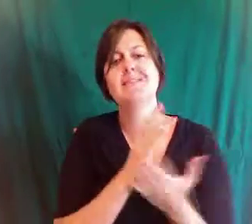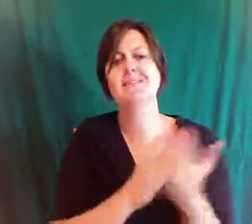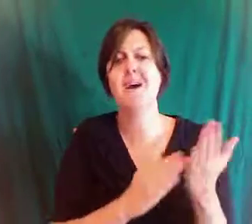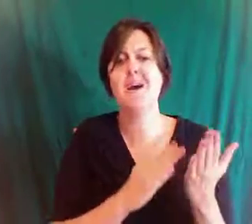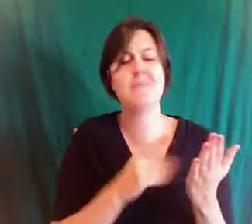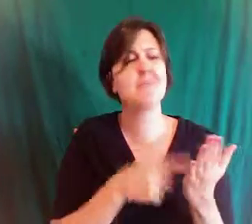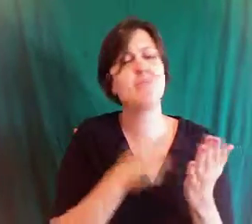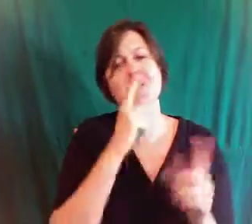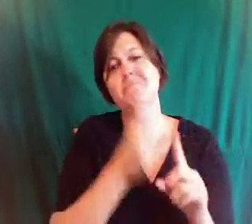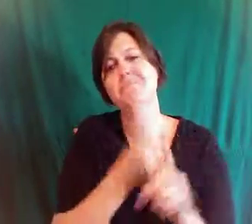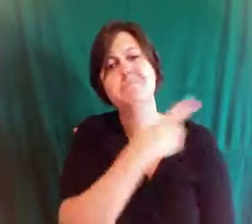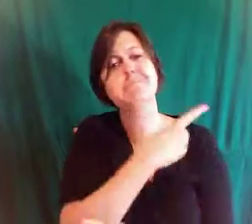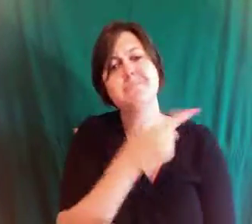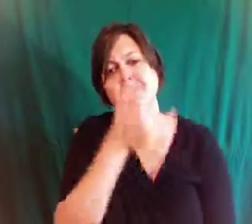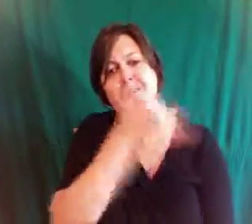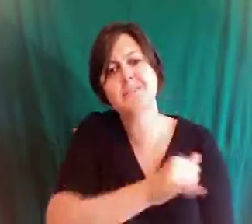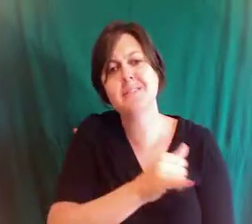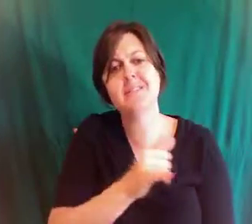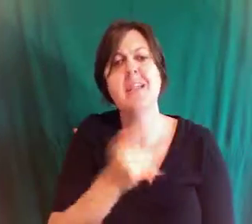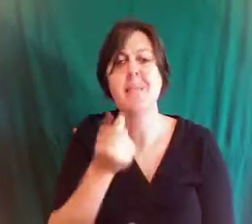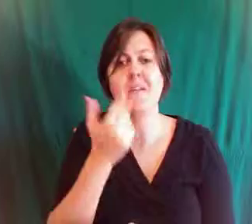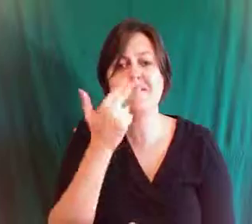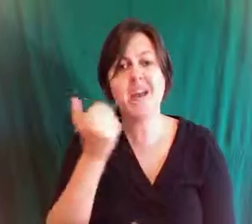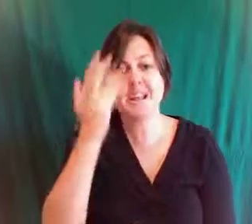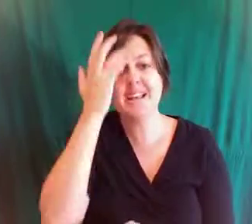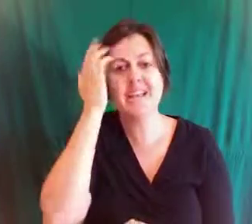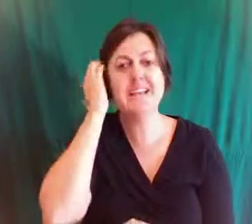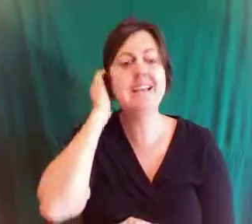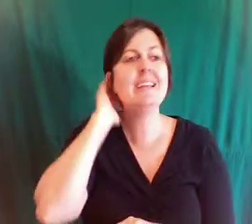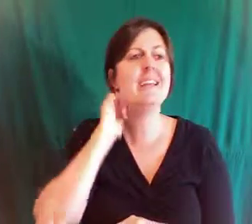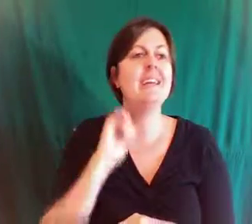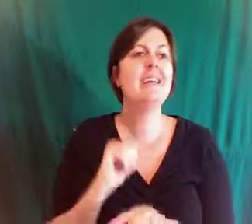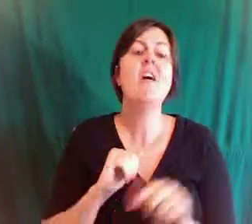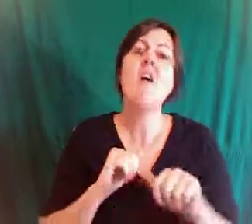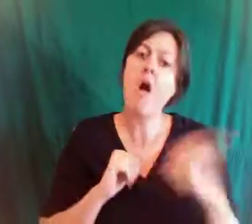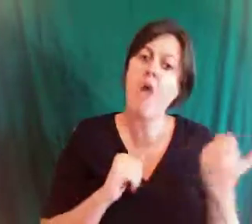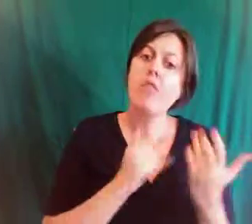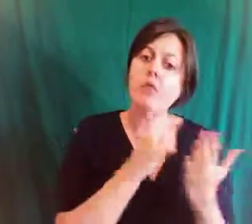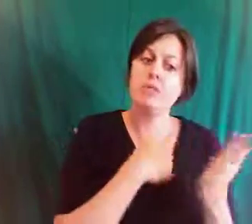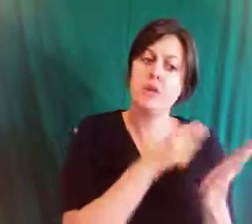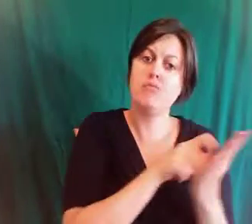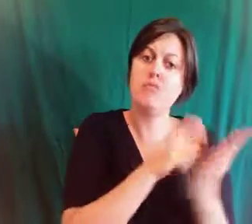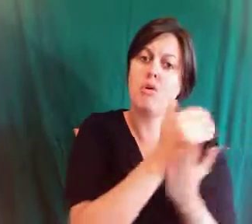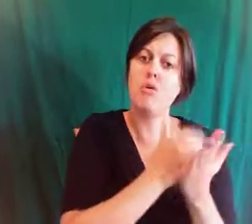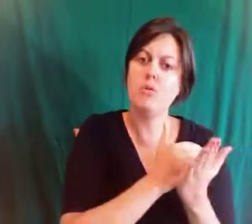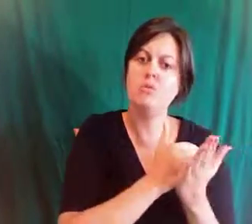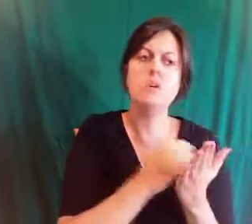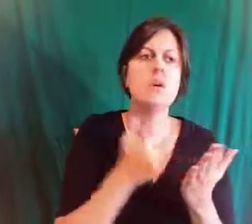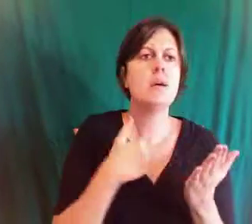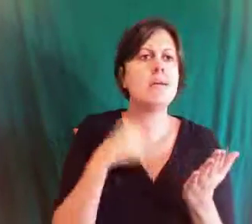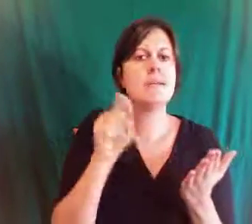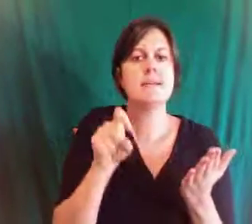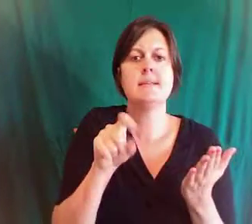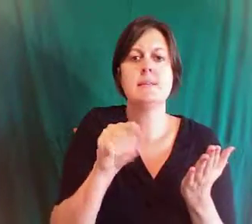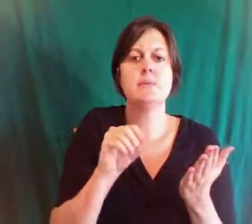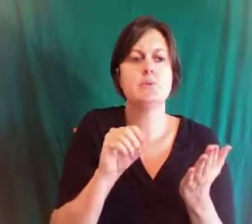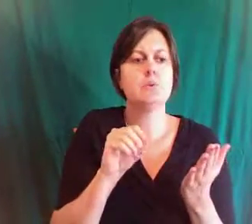ridiculous. Other ones I needed to take some action in terms of talking with someone who I was close to that would be impacted by my